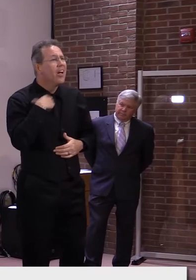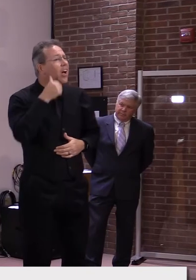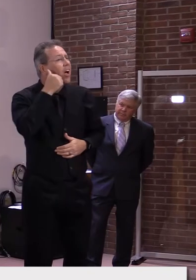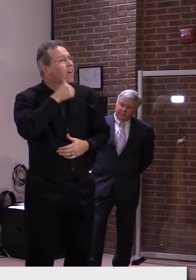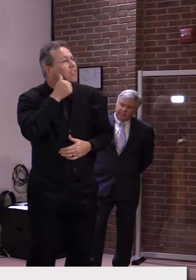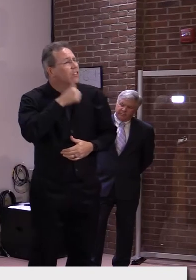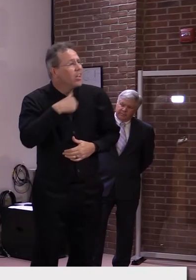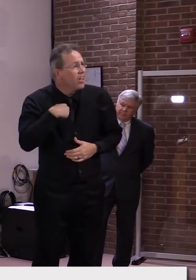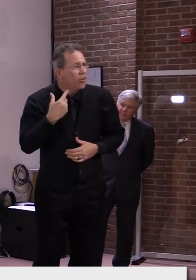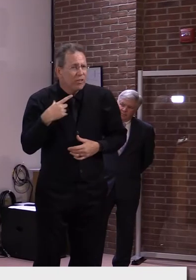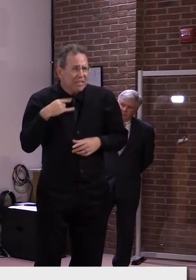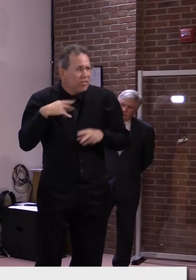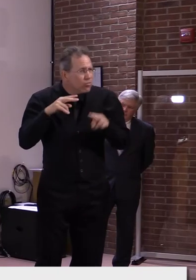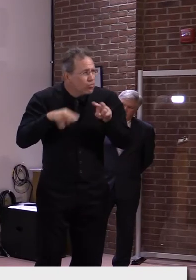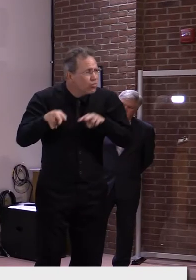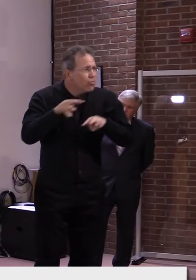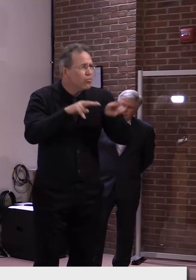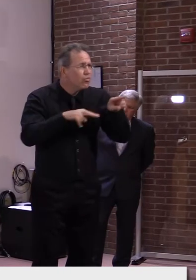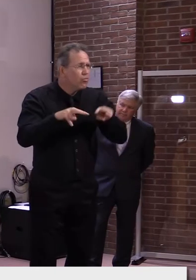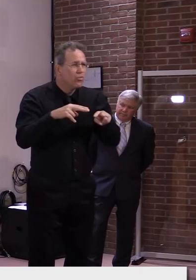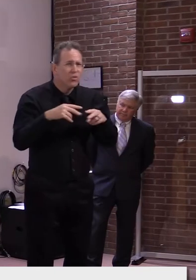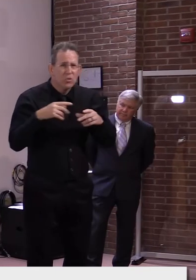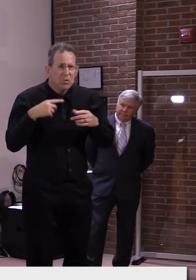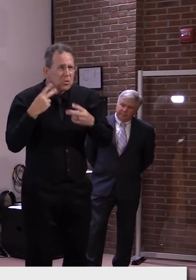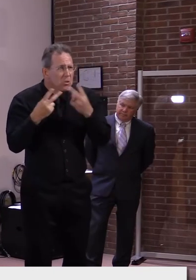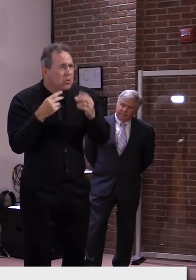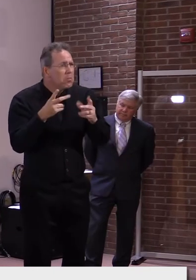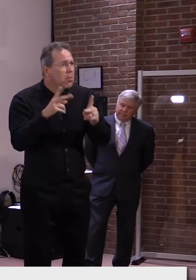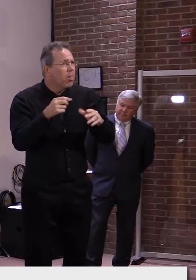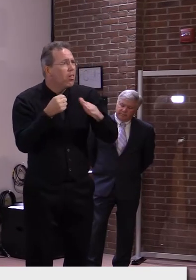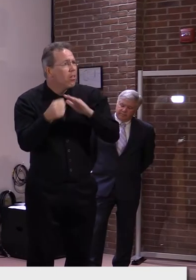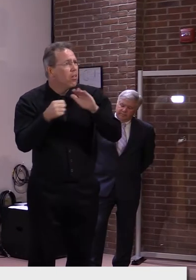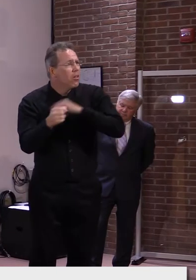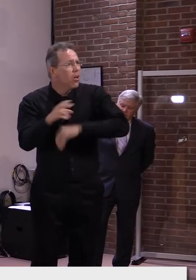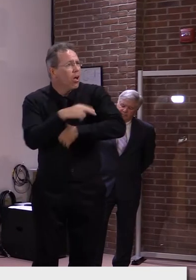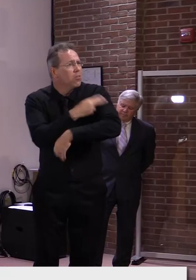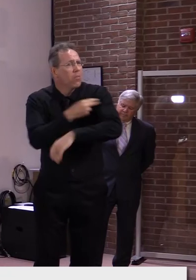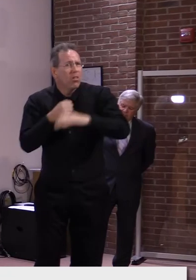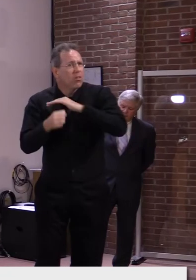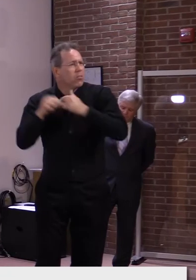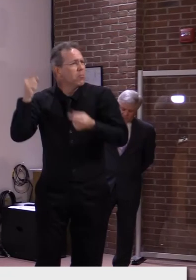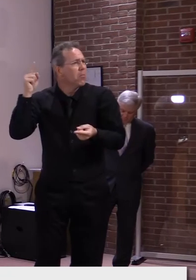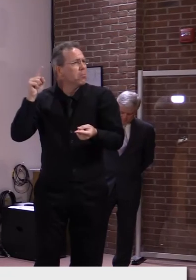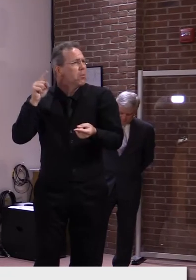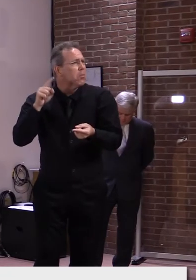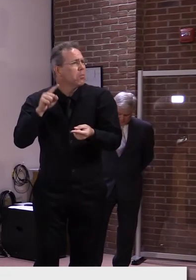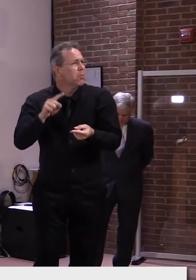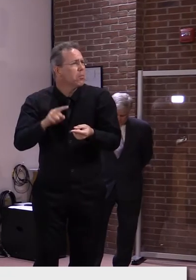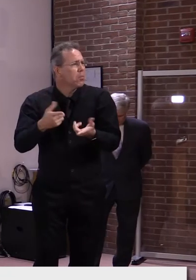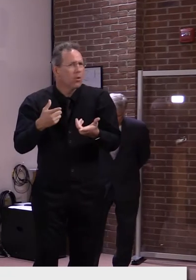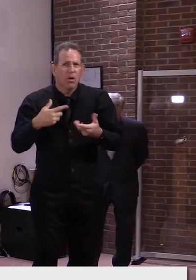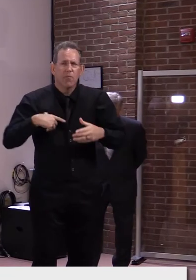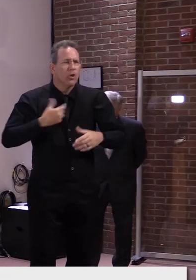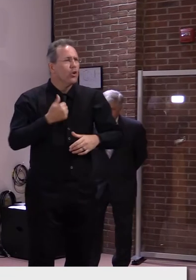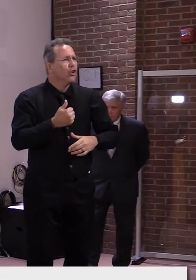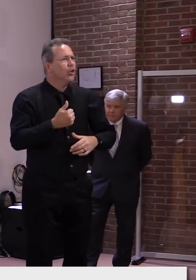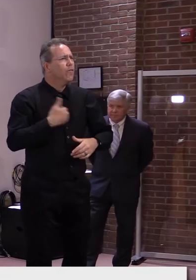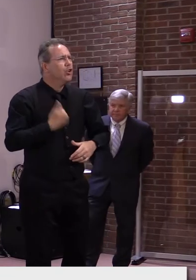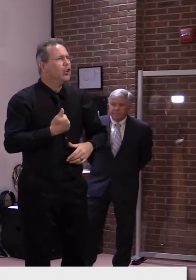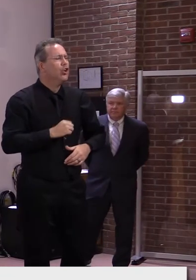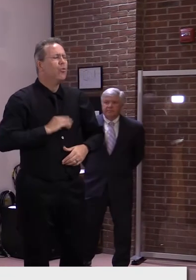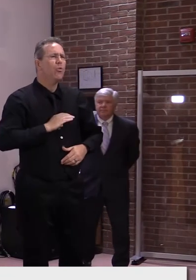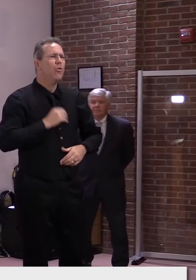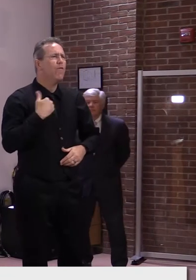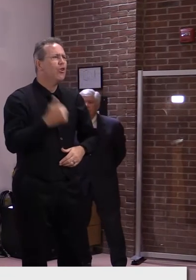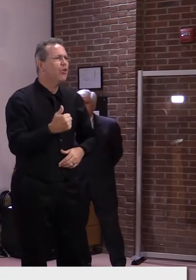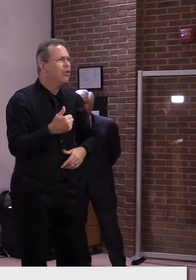lack thereof, then it gives me, again, a lot more confidence that the vaccine is working. And I think others will